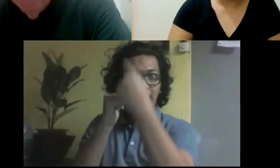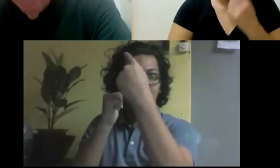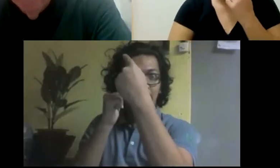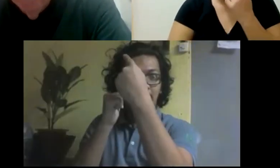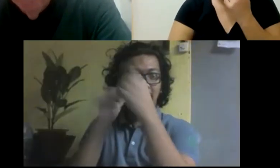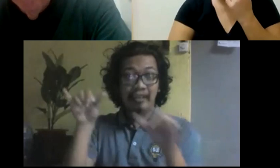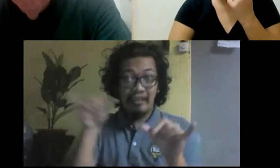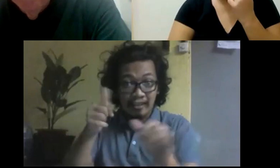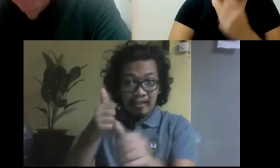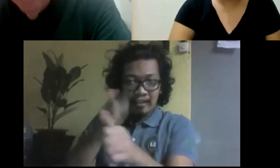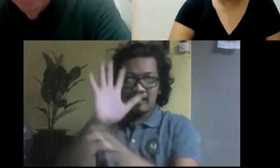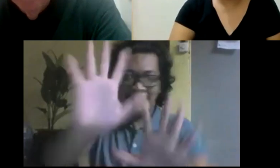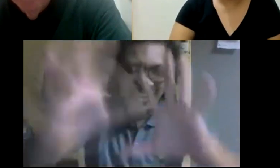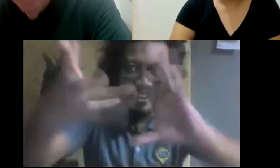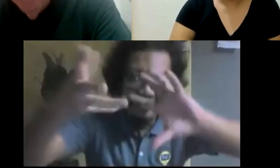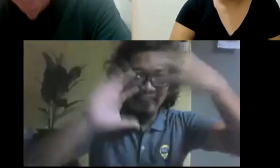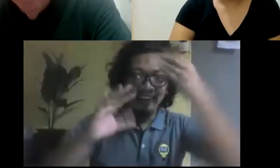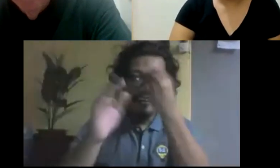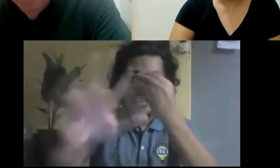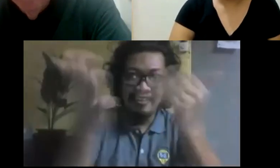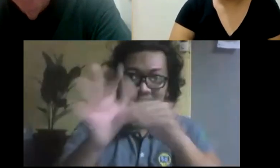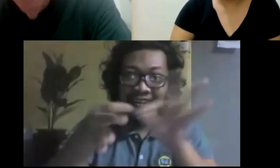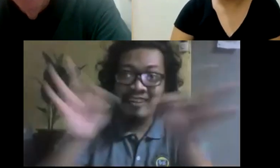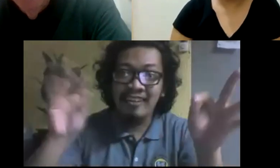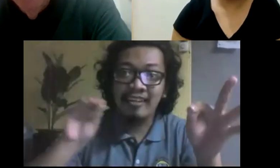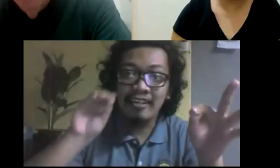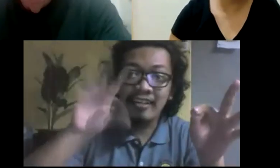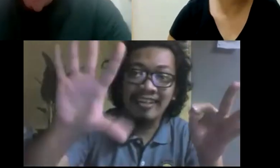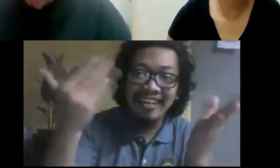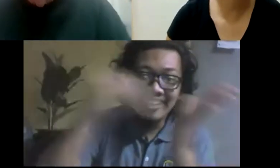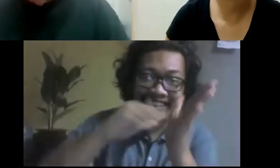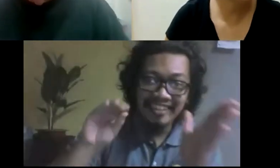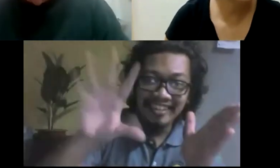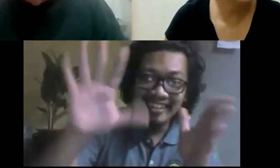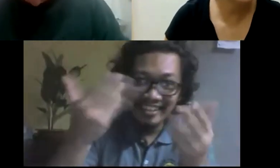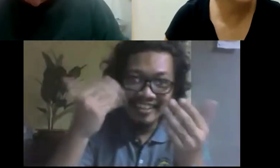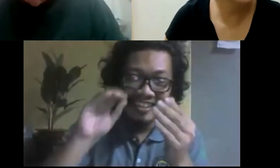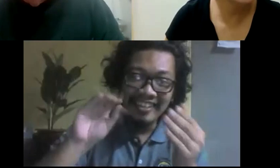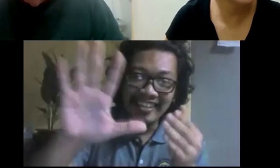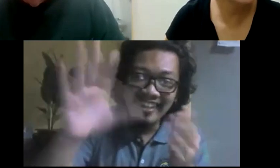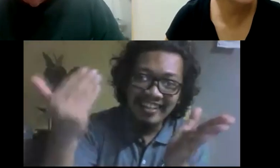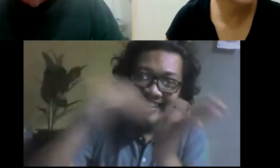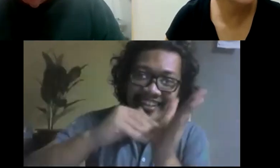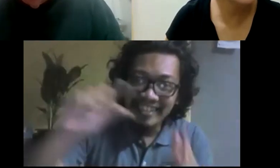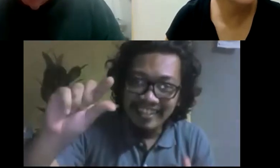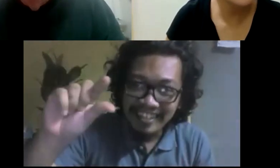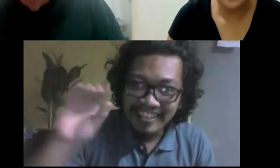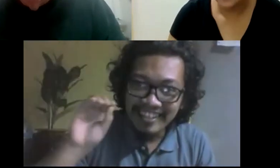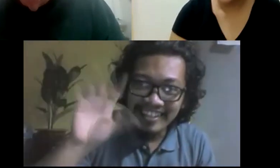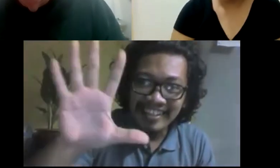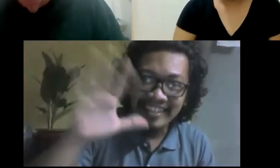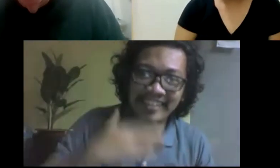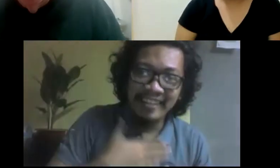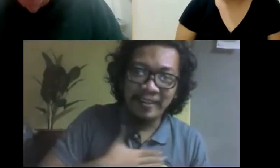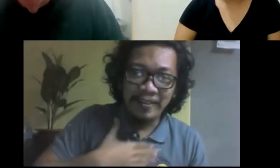Okay, this is first because, okay, sorry, I got confused You, there for a second. Can you pull it up? Can we pull up the